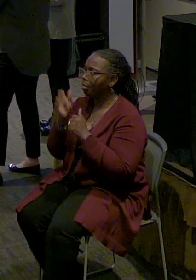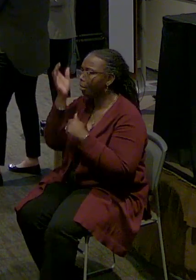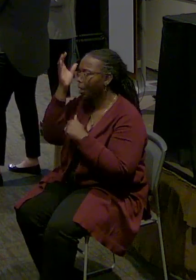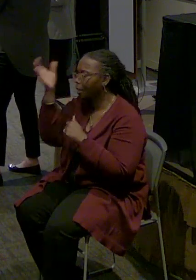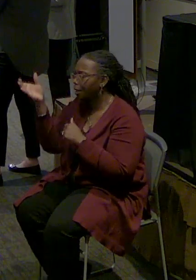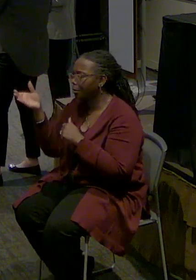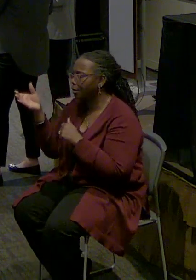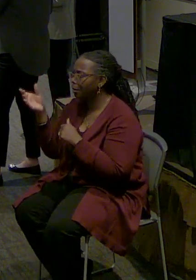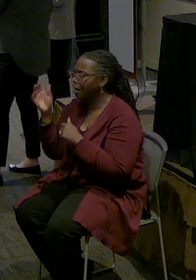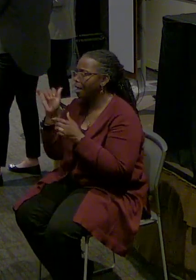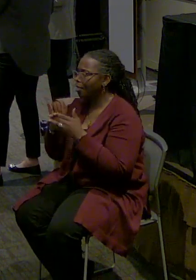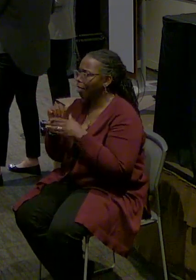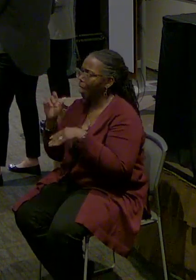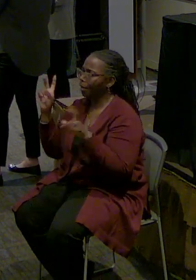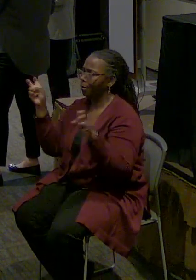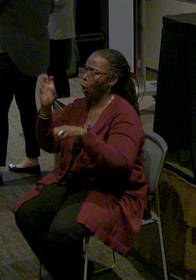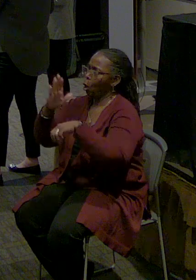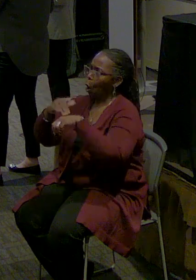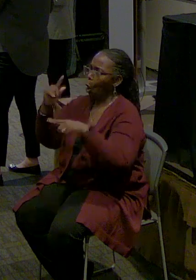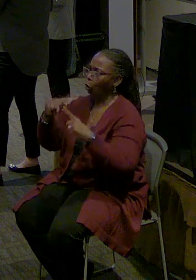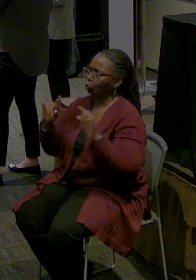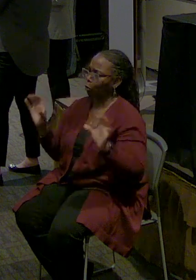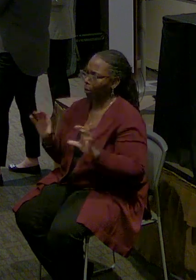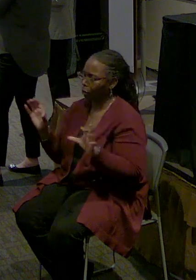of that call to action.